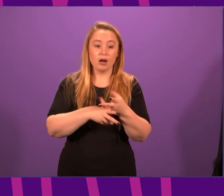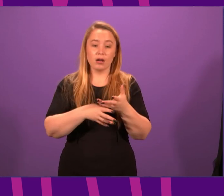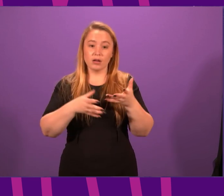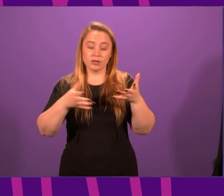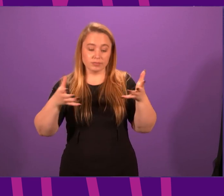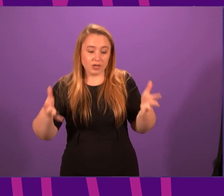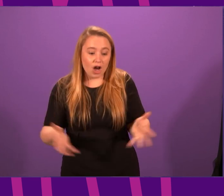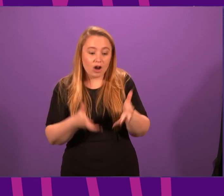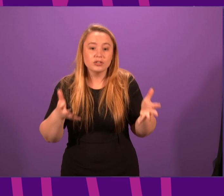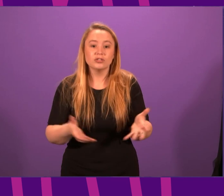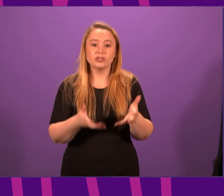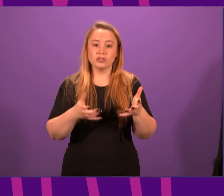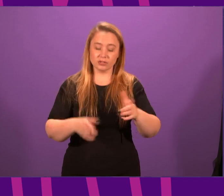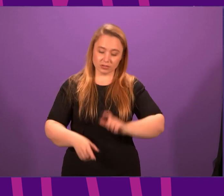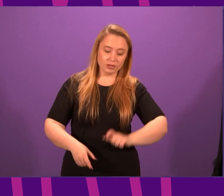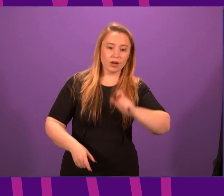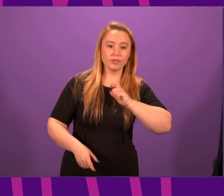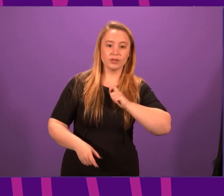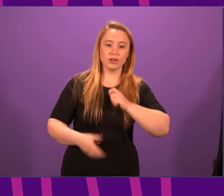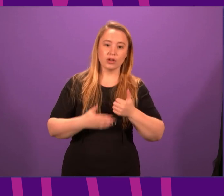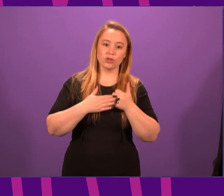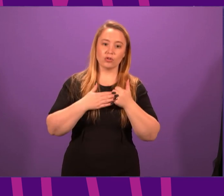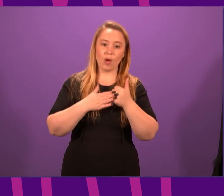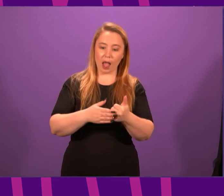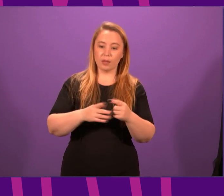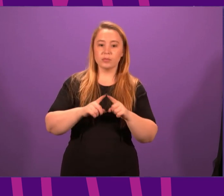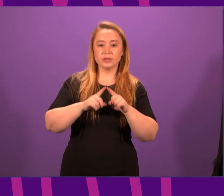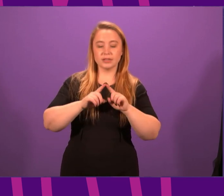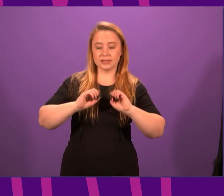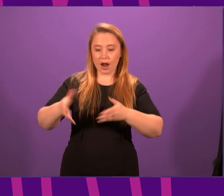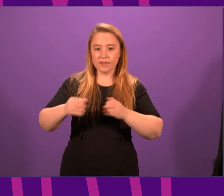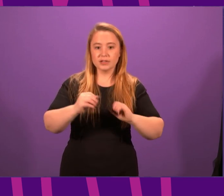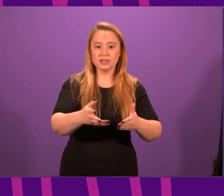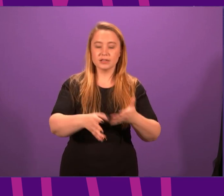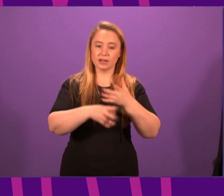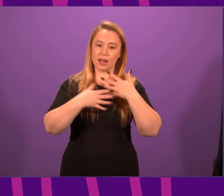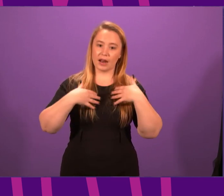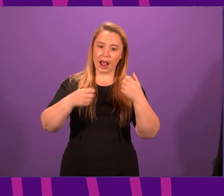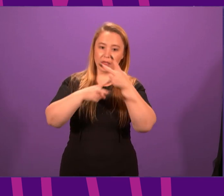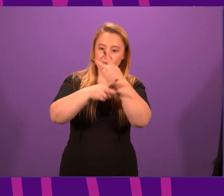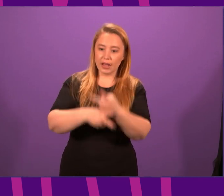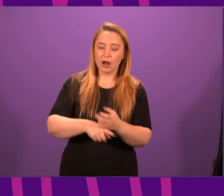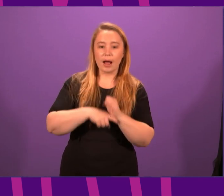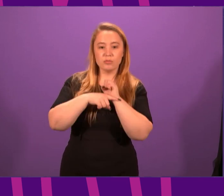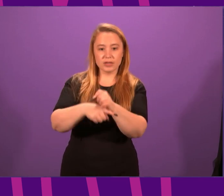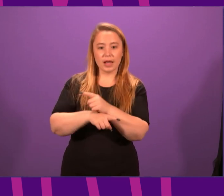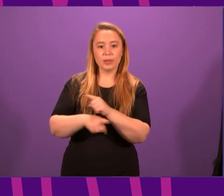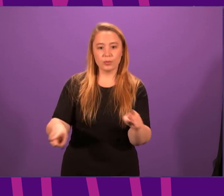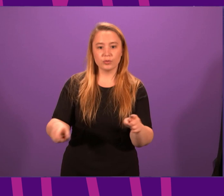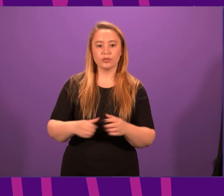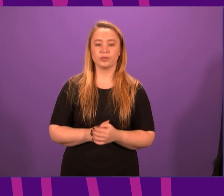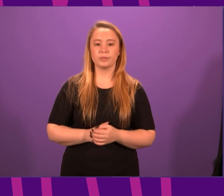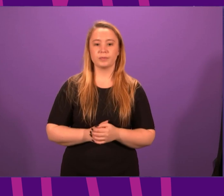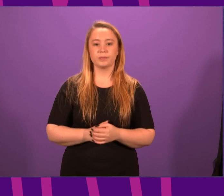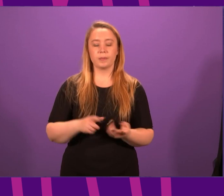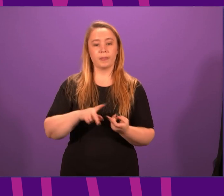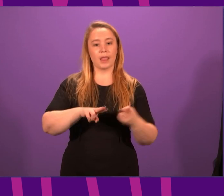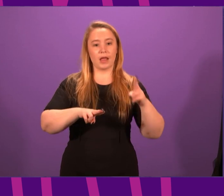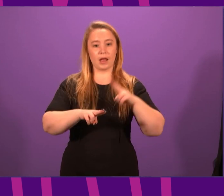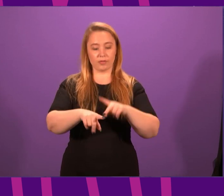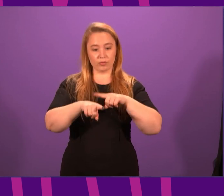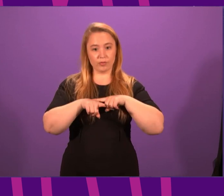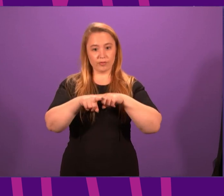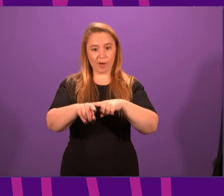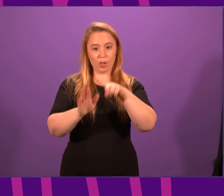part so our communities, our health and care services and our economy can be best protected. By following